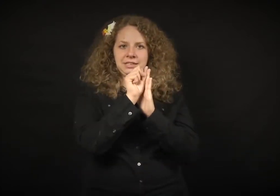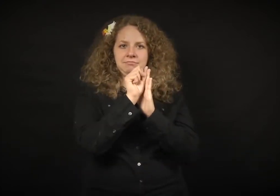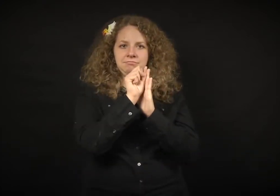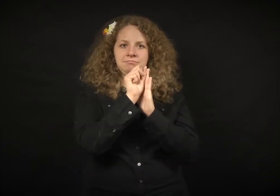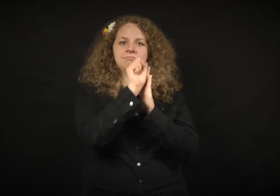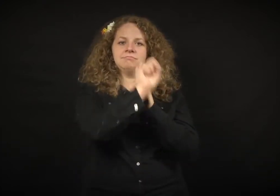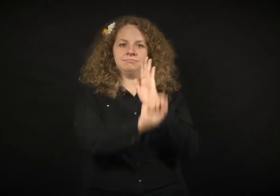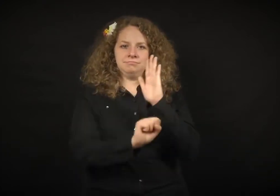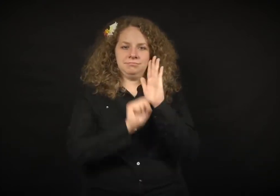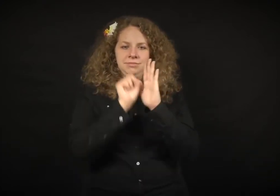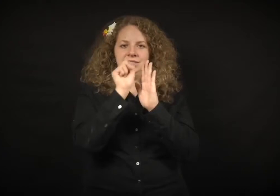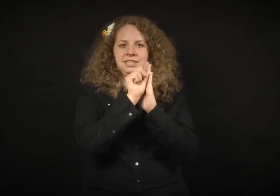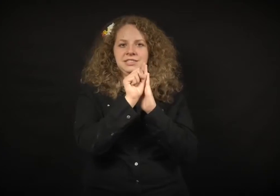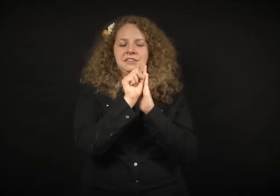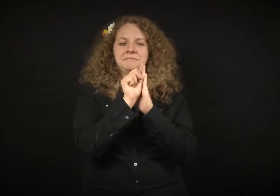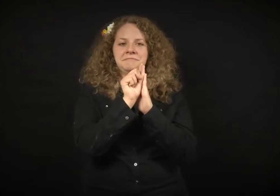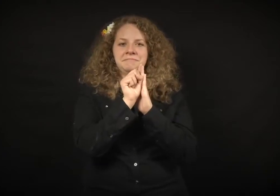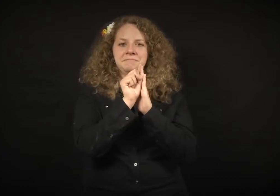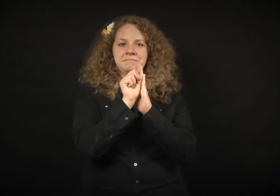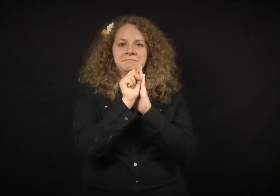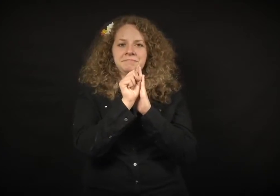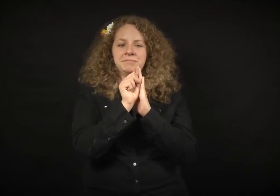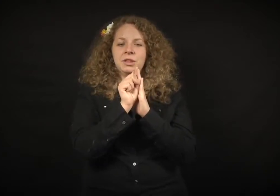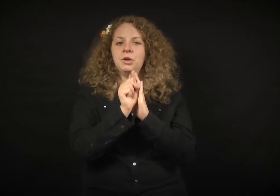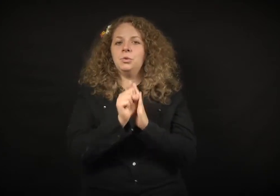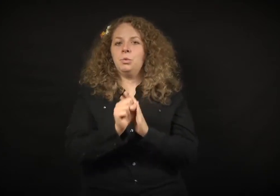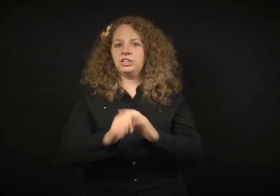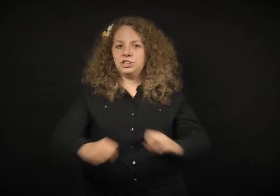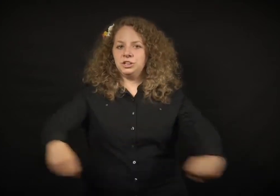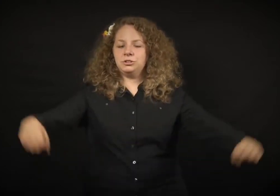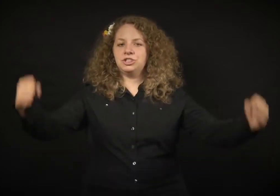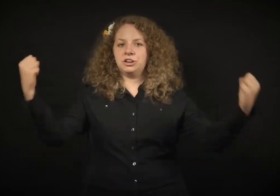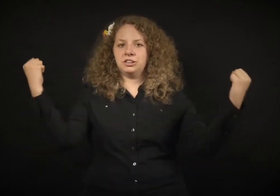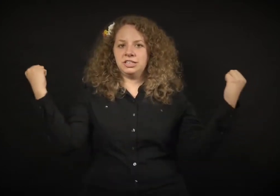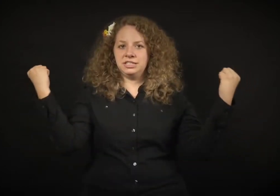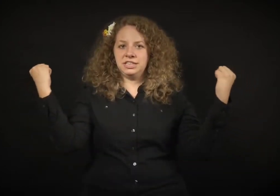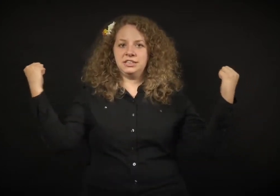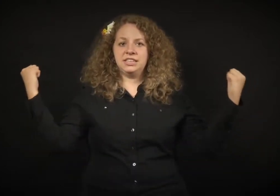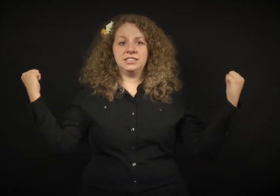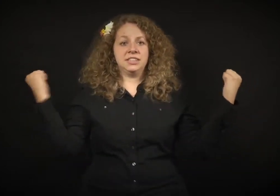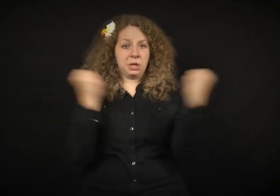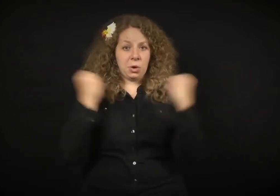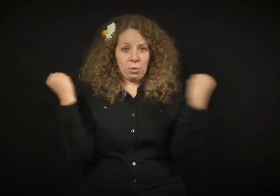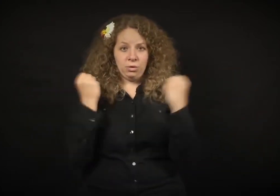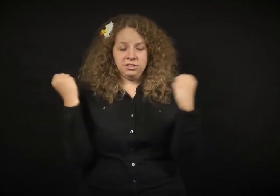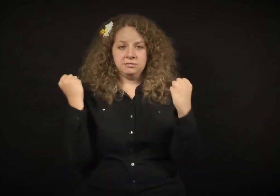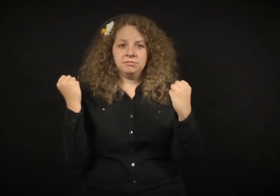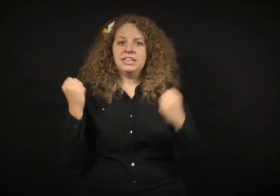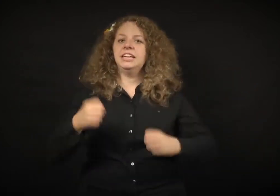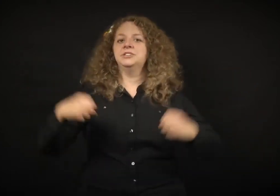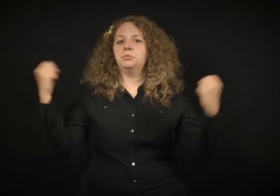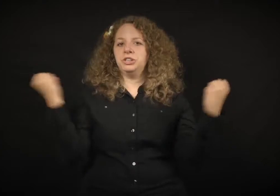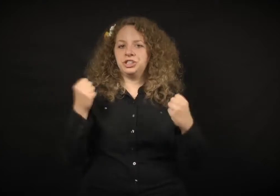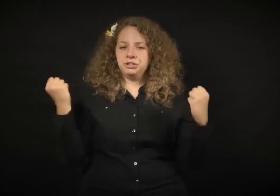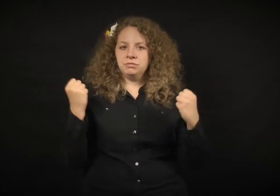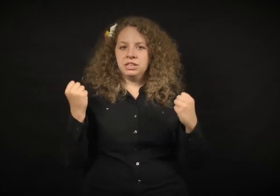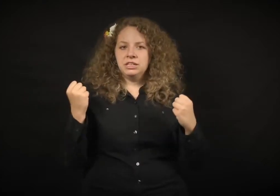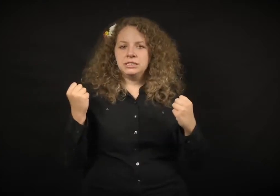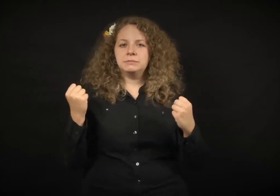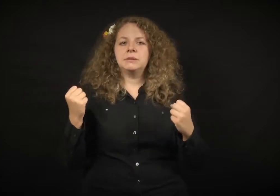Season, season. Winter you'll generally see as the sign cold. It's winter. Sometimes